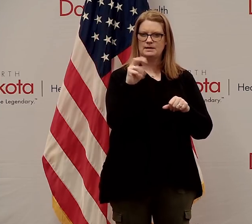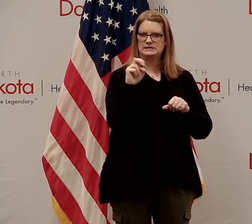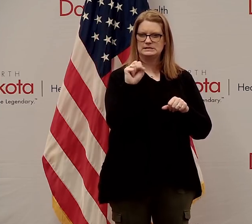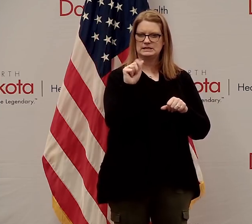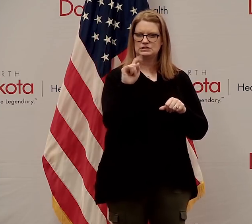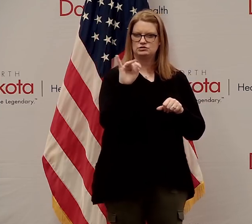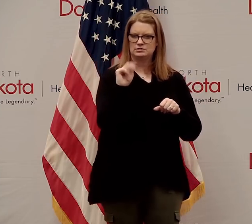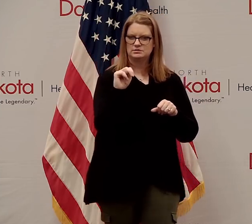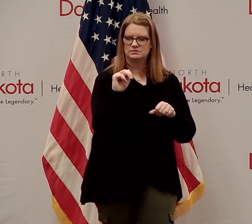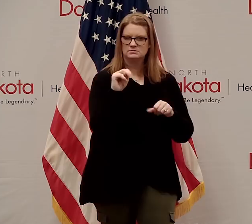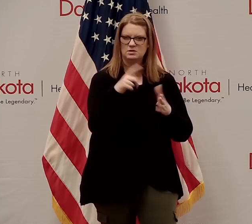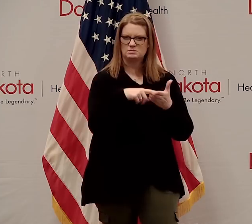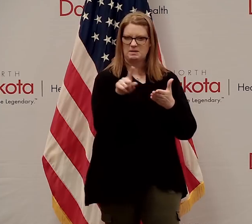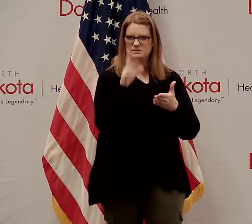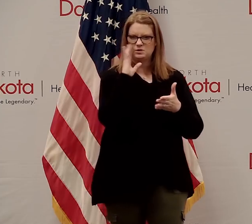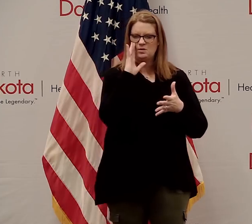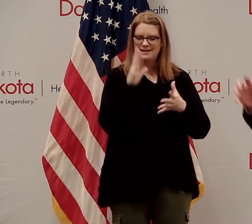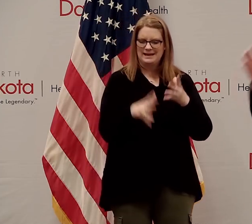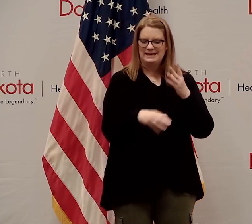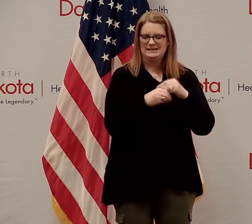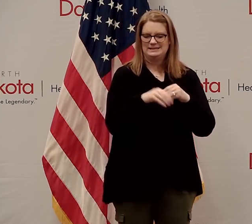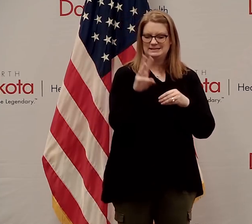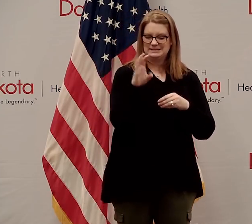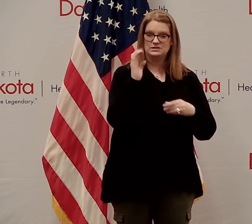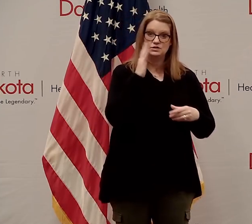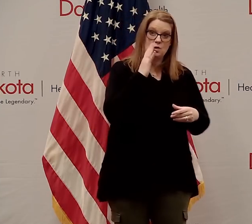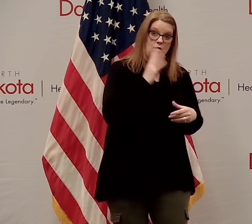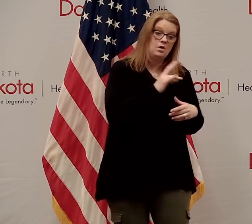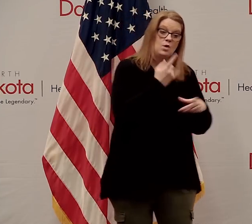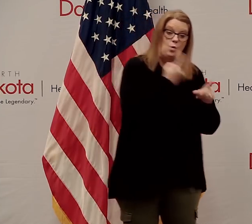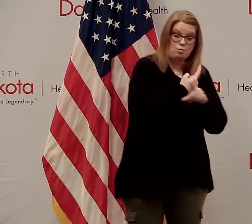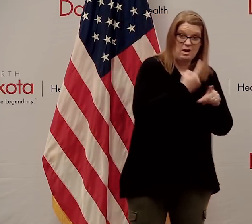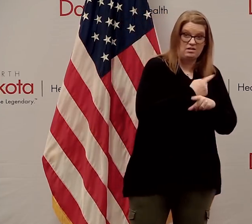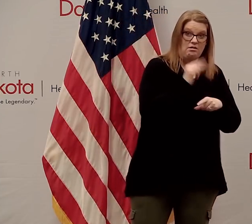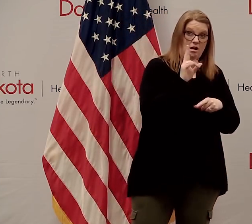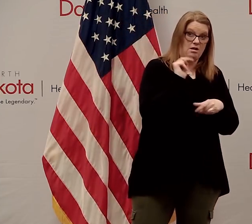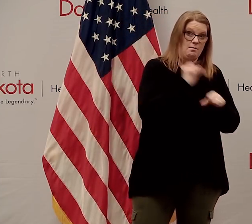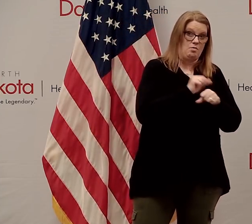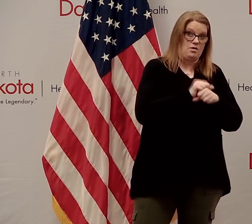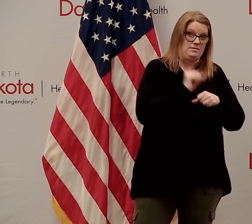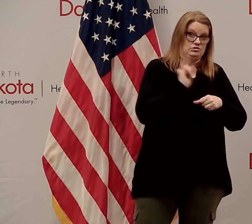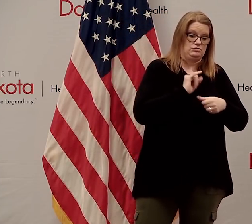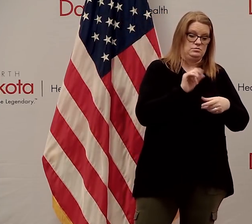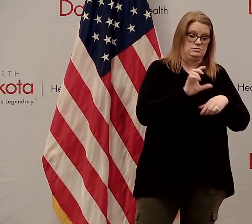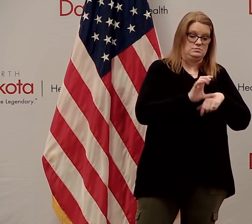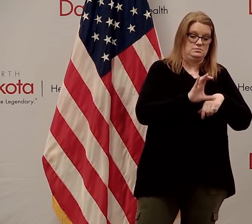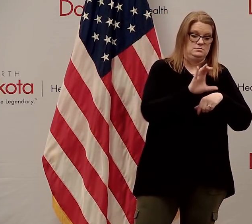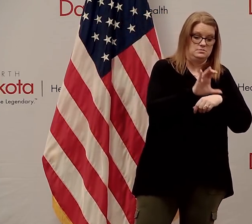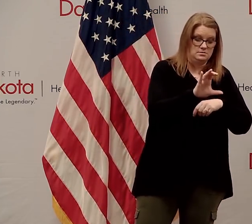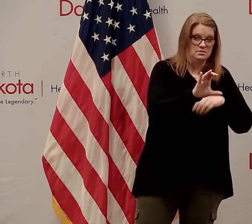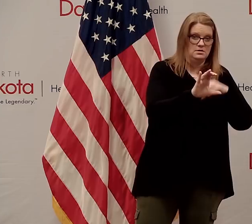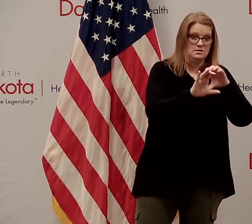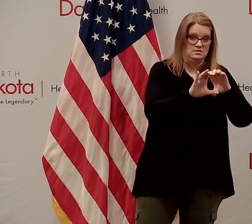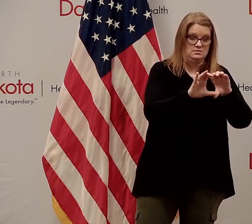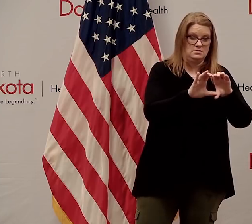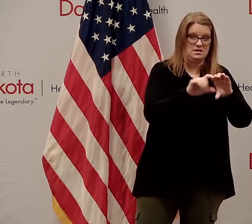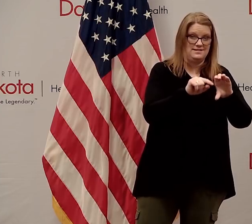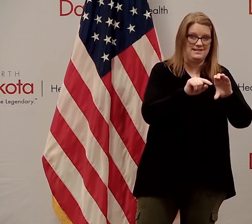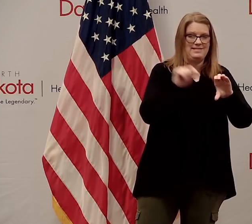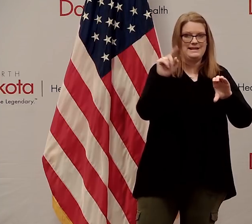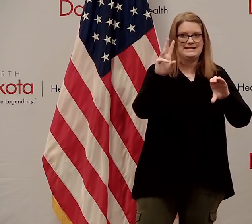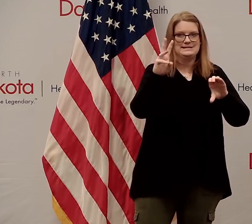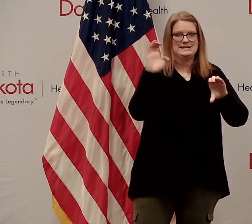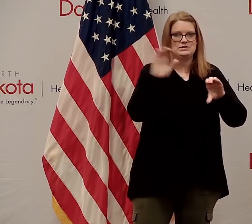compensation claims payments. Those 600, that's 600 on top of what they would have been paid before. Anyone who was certified